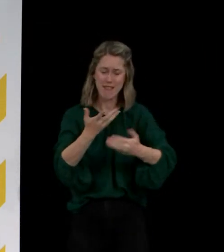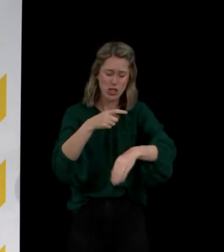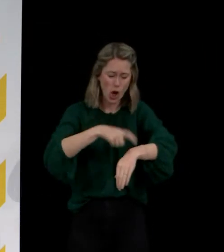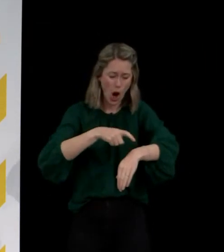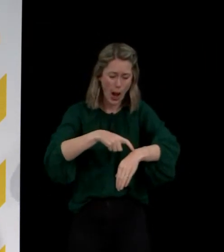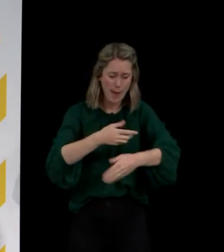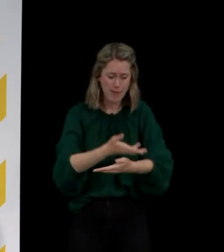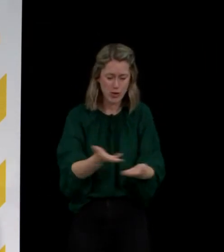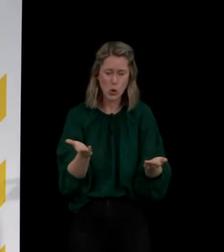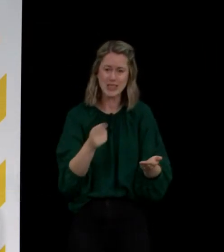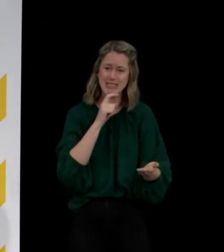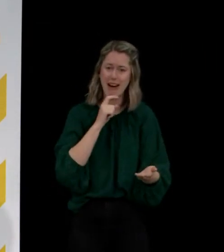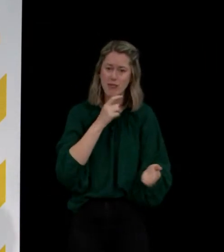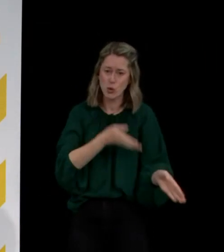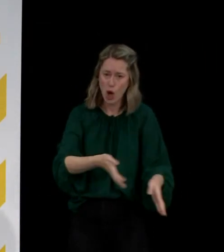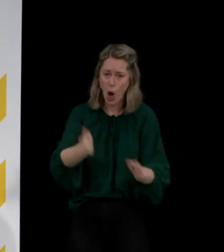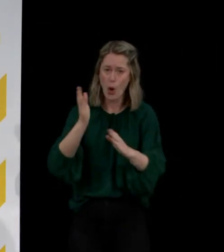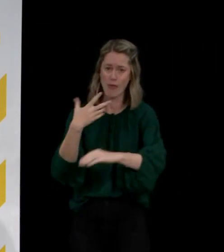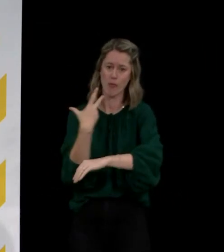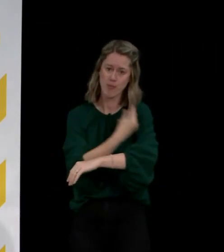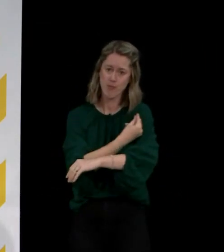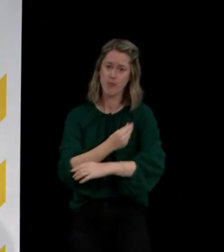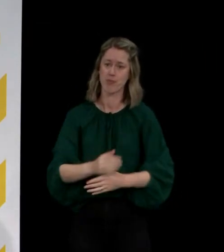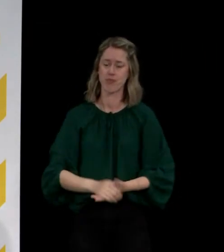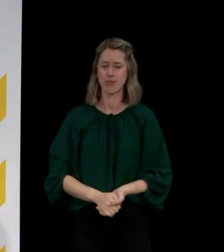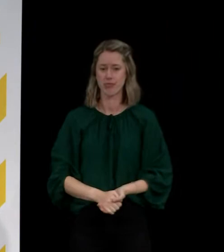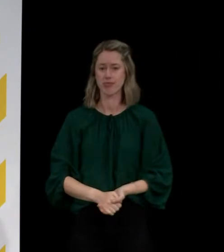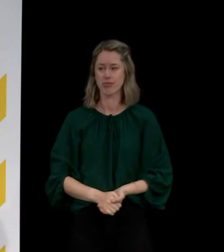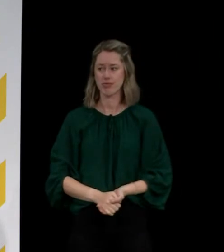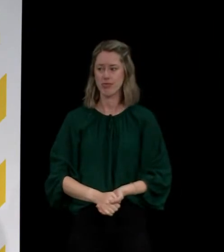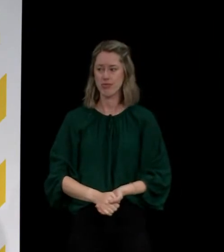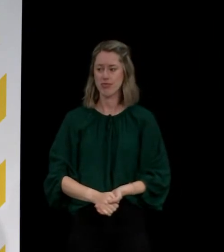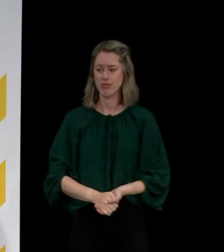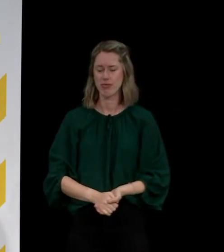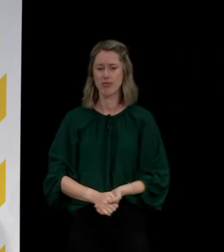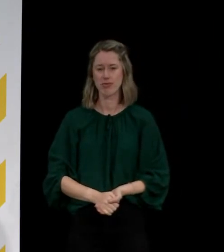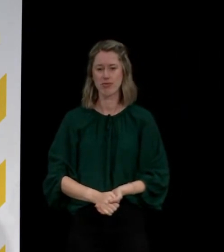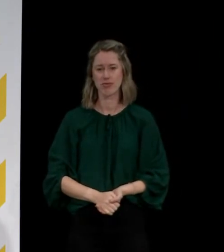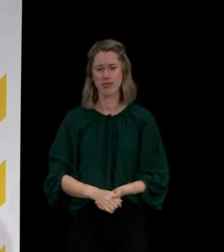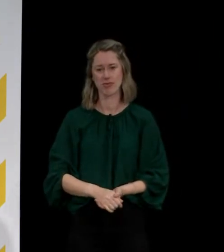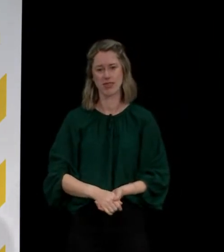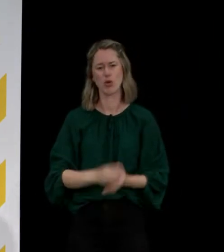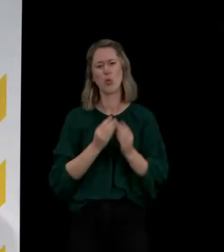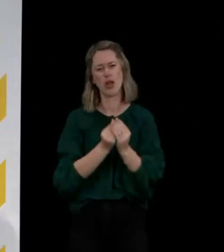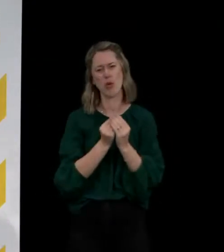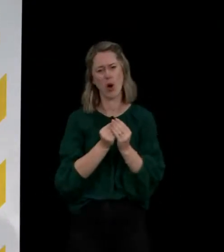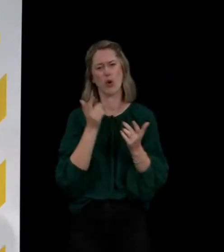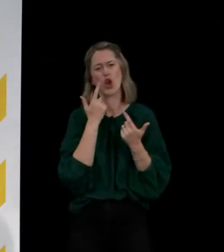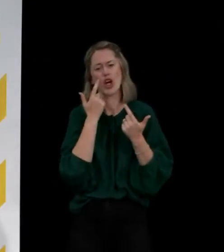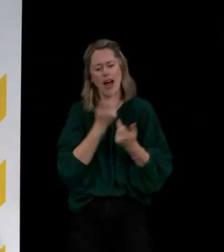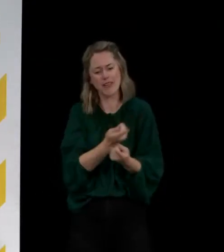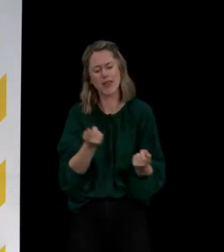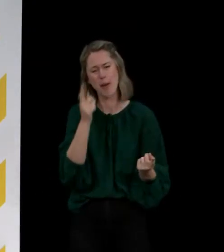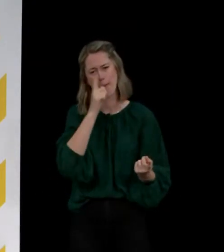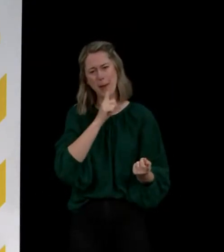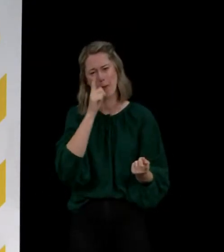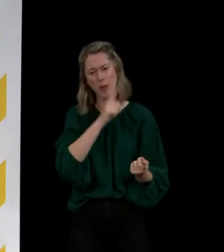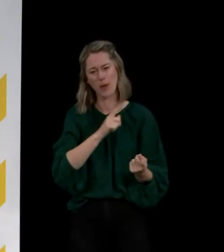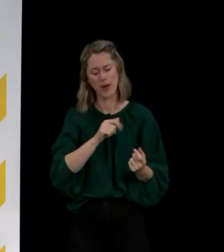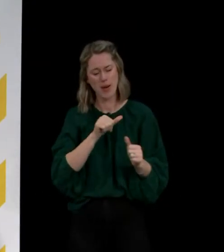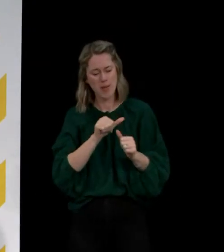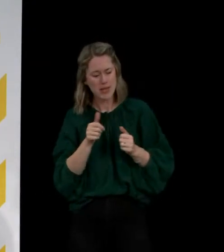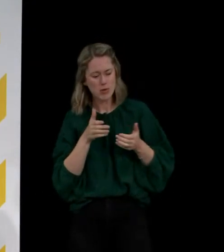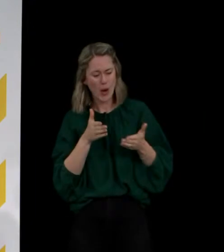gift of time and encourage them to get their jab. You know as I do that people are always our greatest asset, and is there any greater way to show